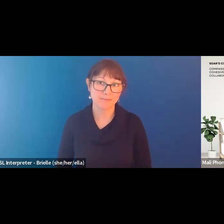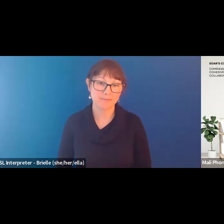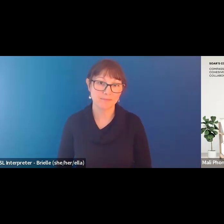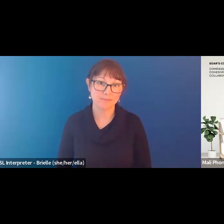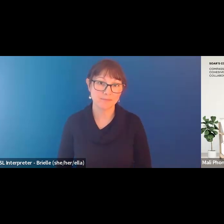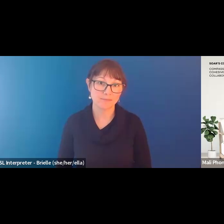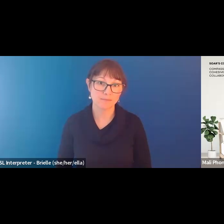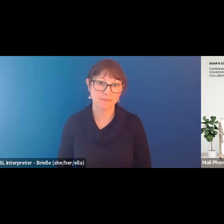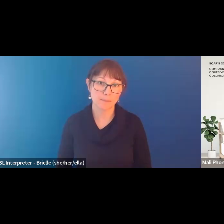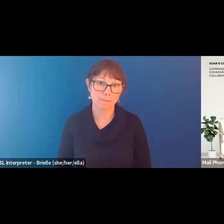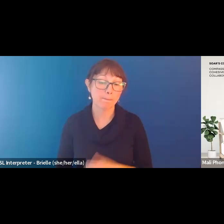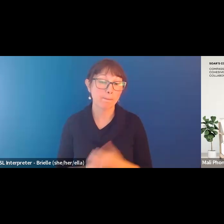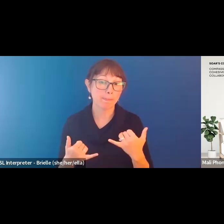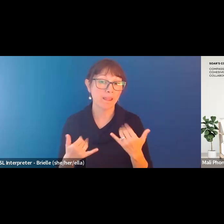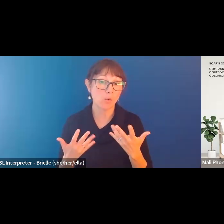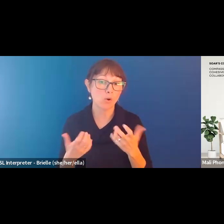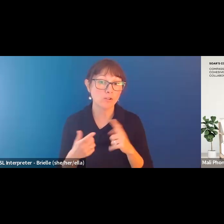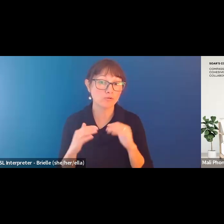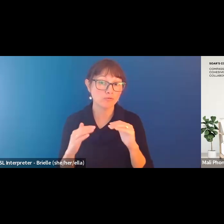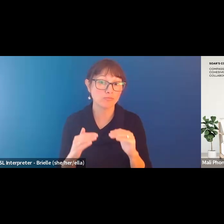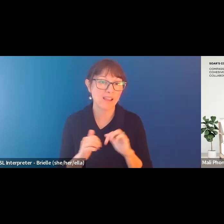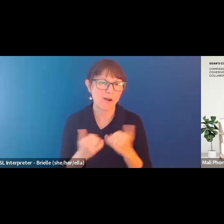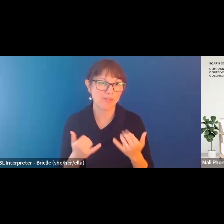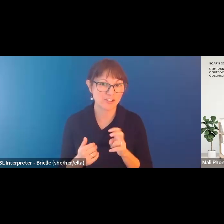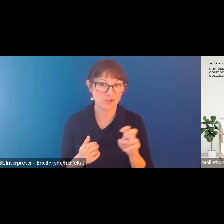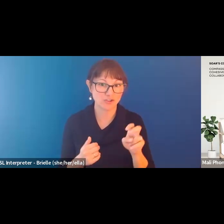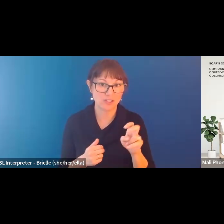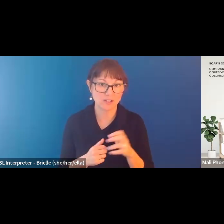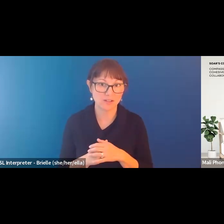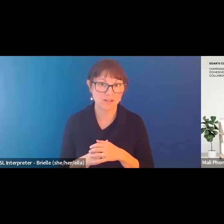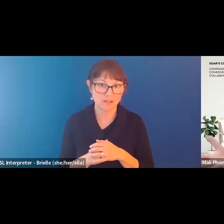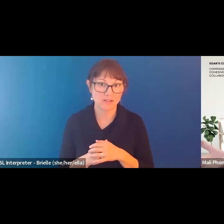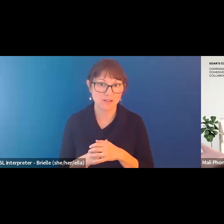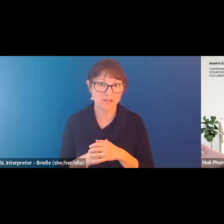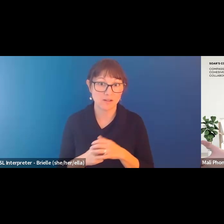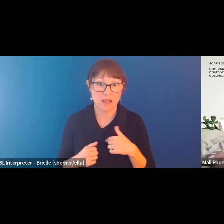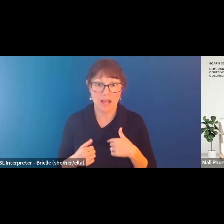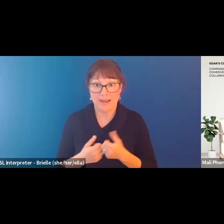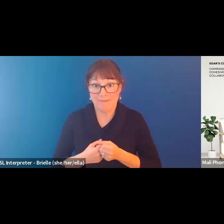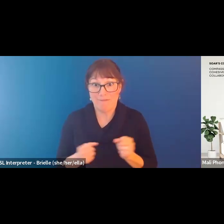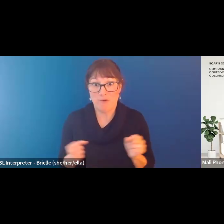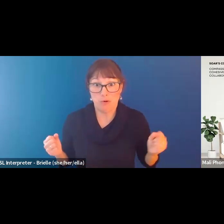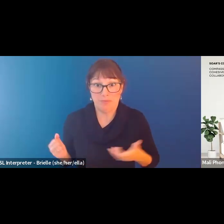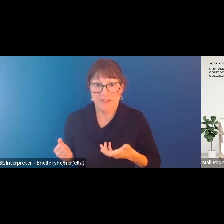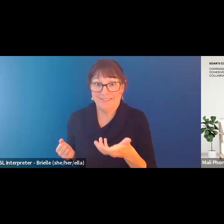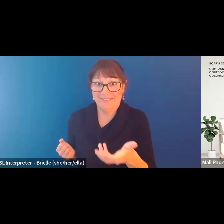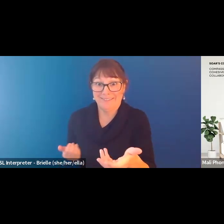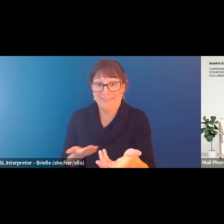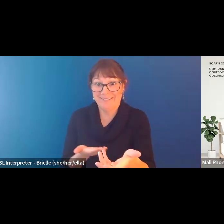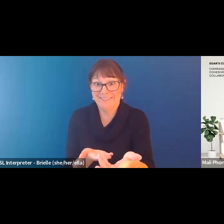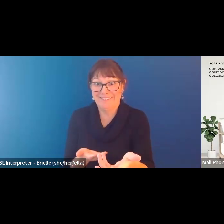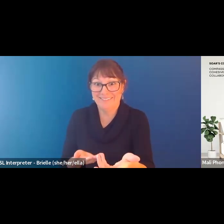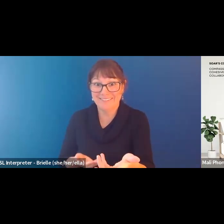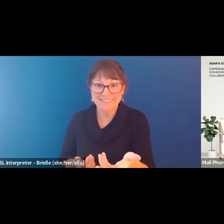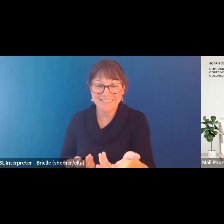I want to move into how this journey of mine that I am vulnerably sharing today, I want to